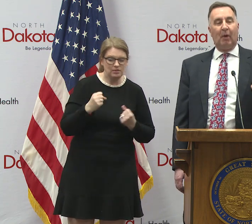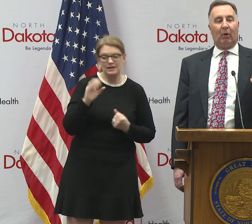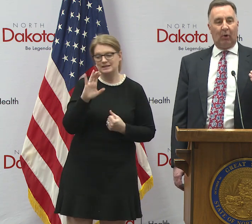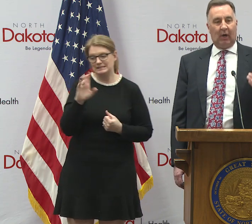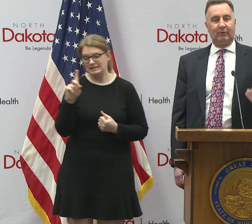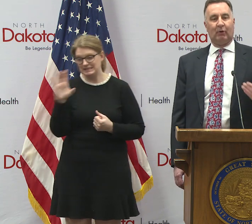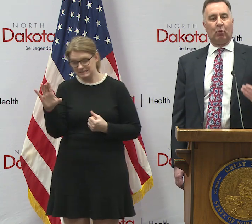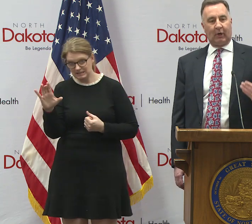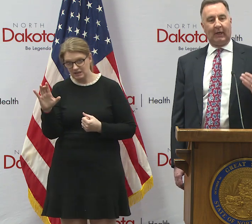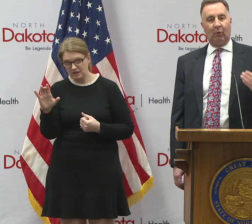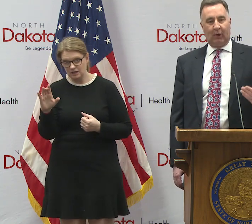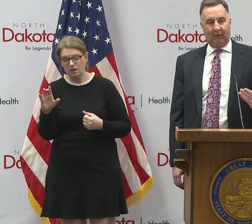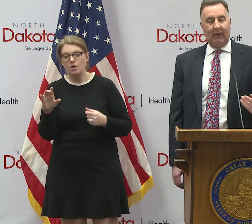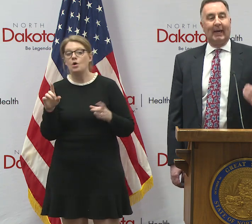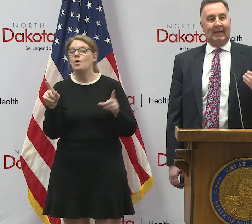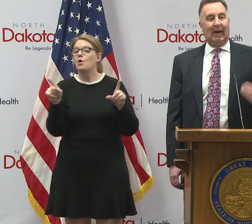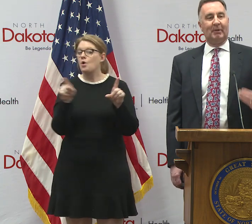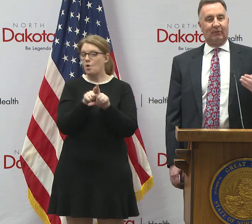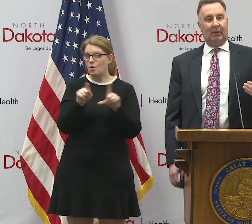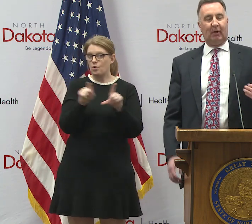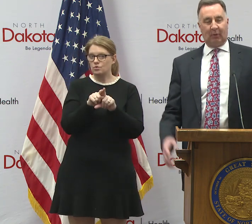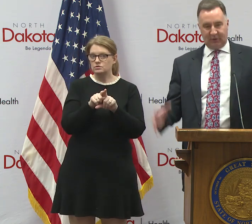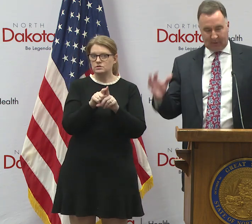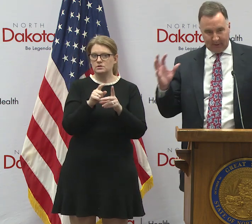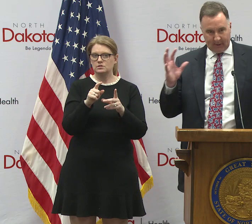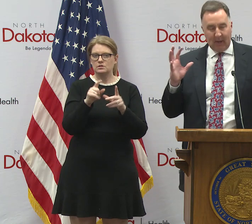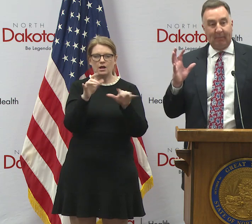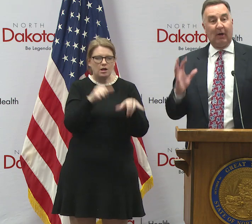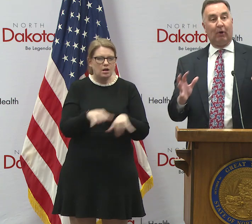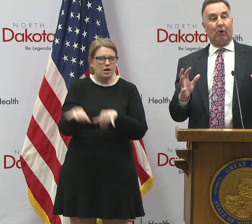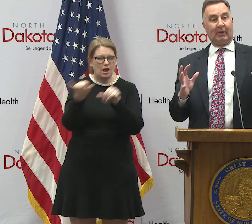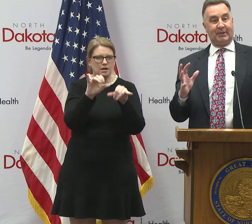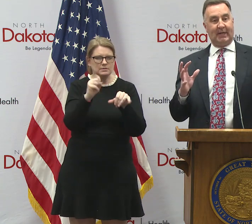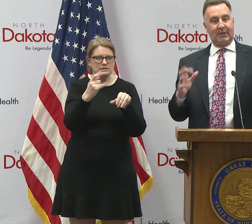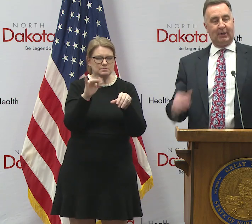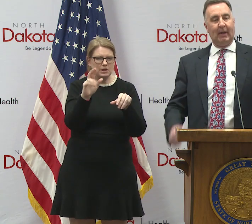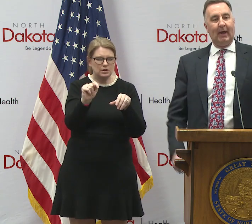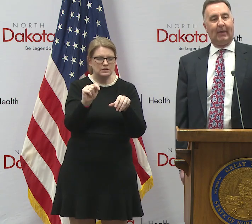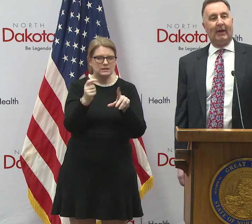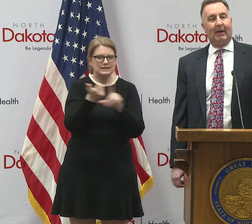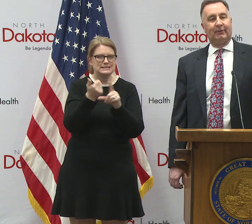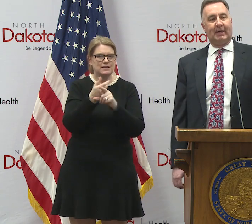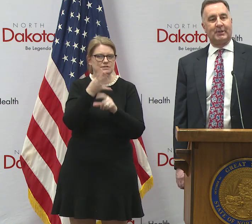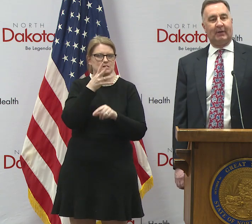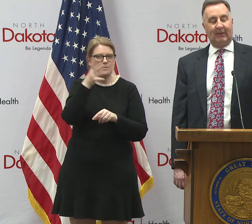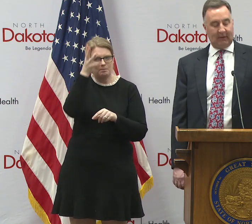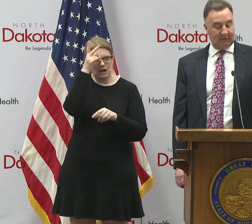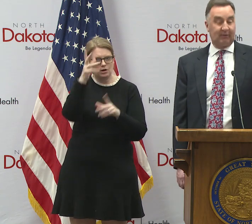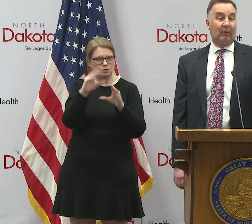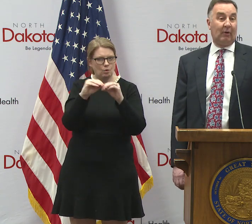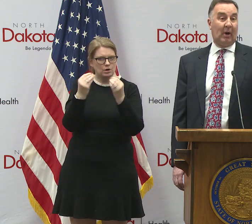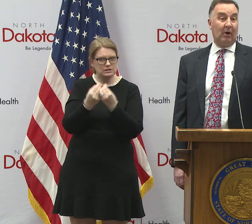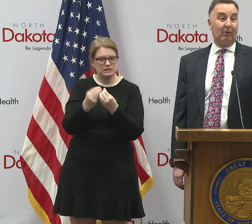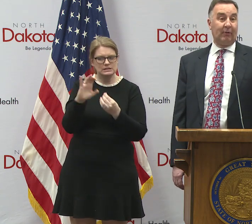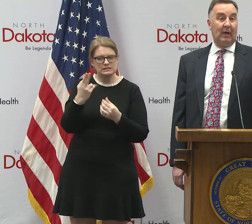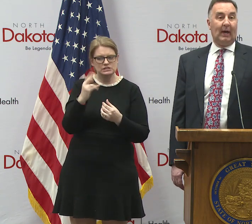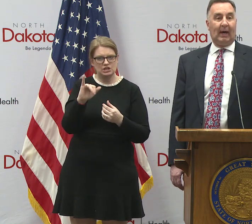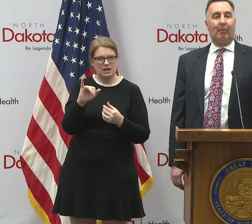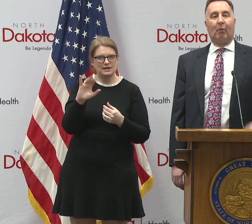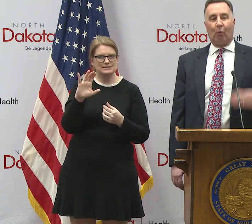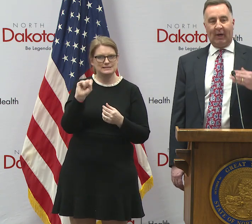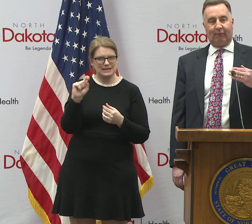CDC, but we're also working with Common Spirit, which is part of the parent organization that CHI St. Alexius is a part